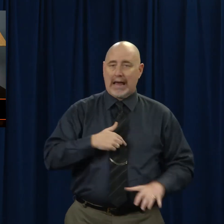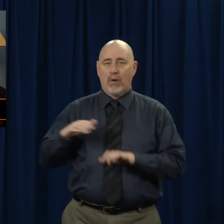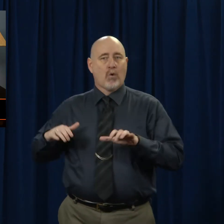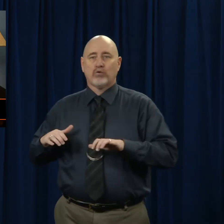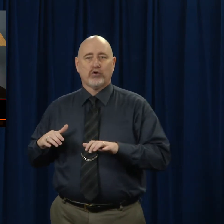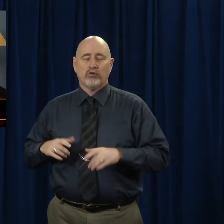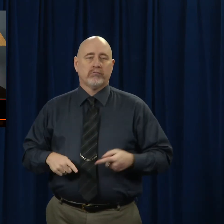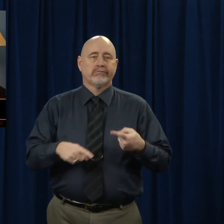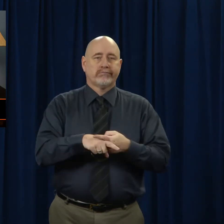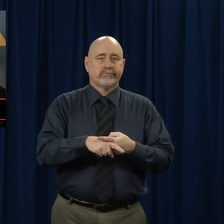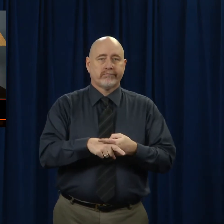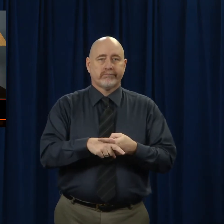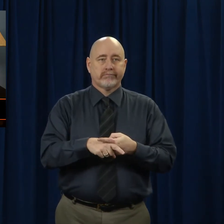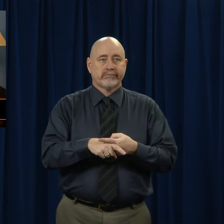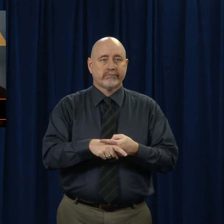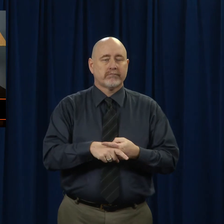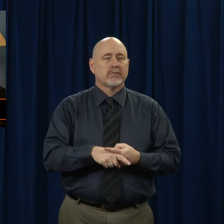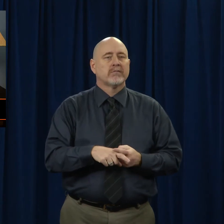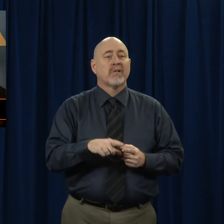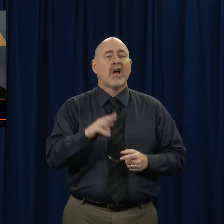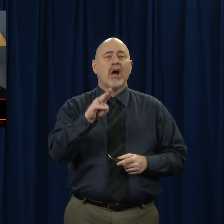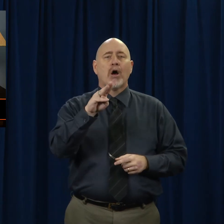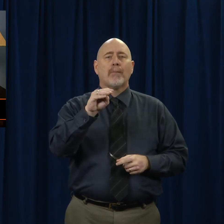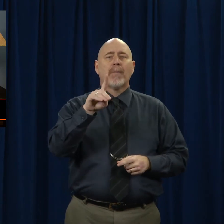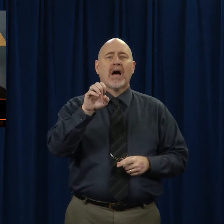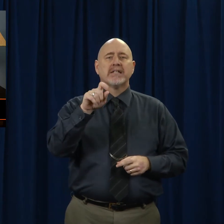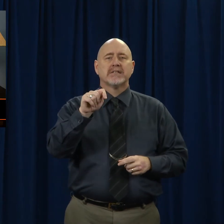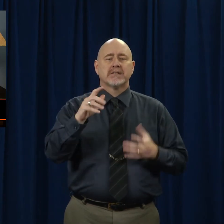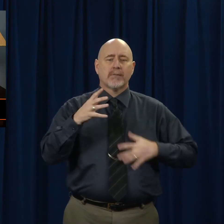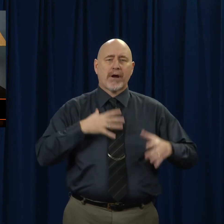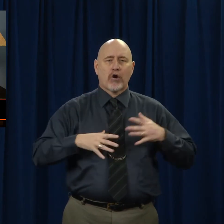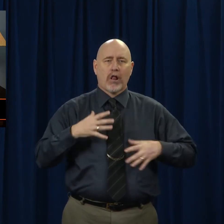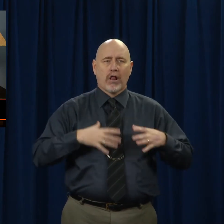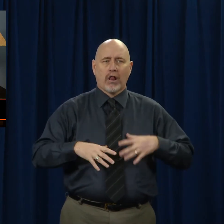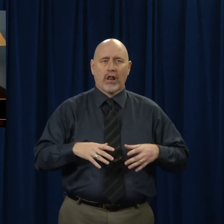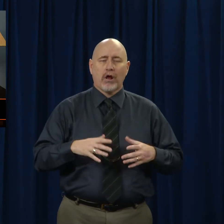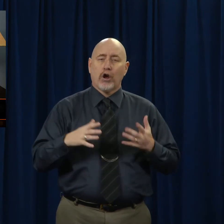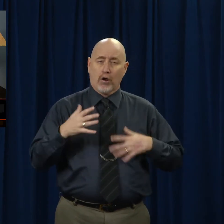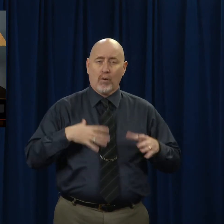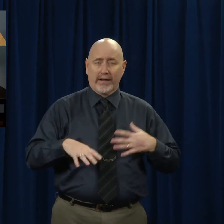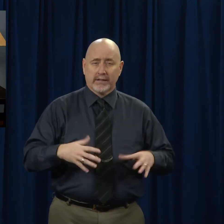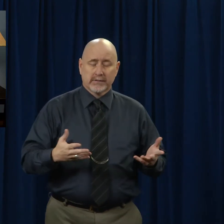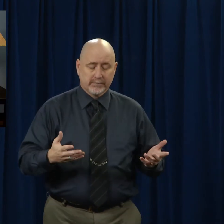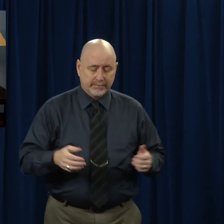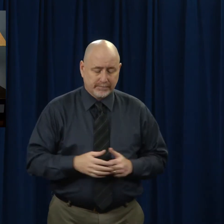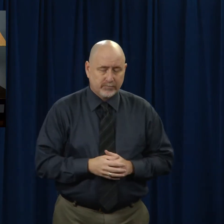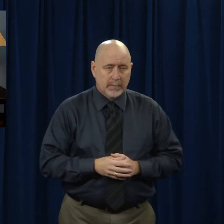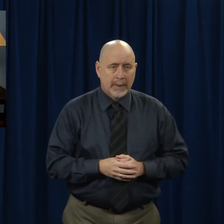not do. Now, what about modest apparel? Let's talk about clothing.